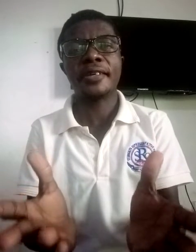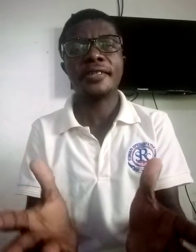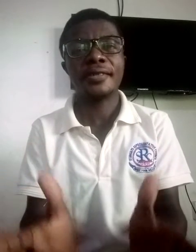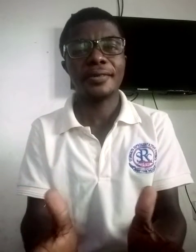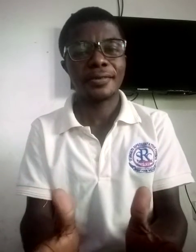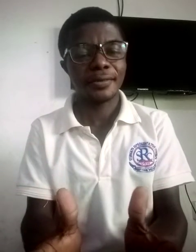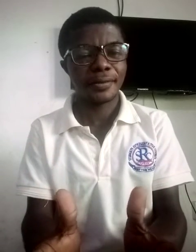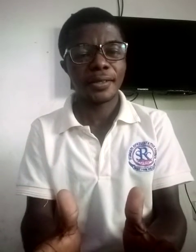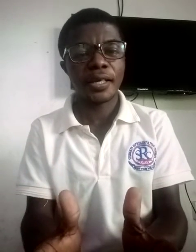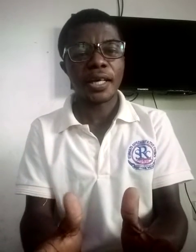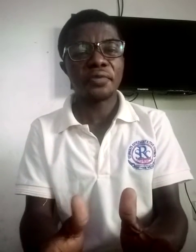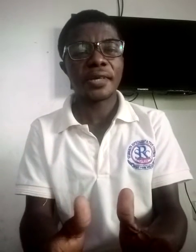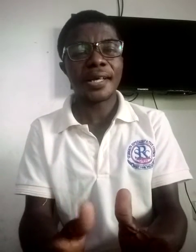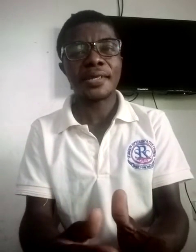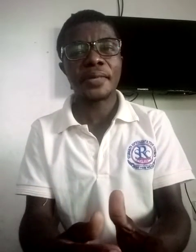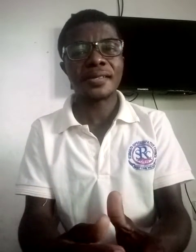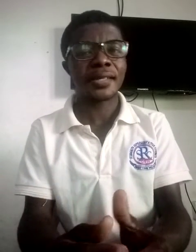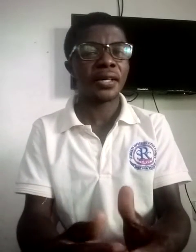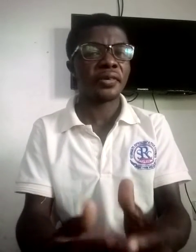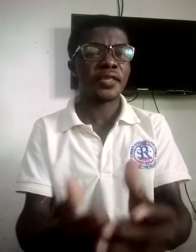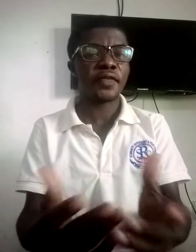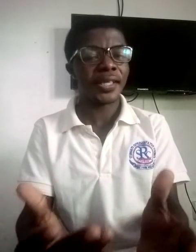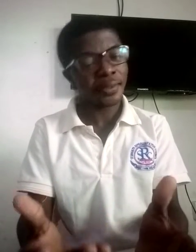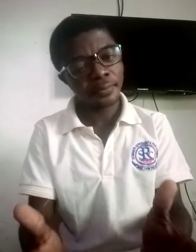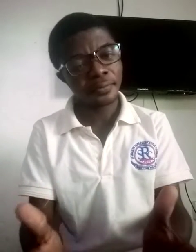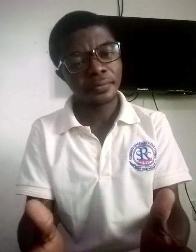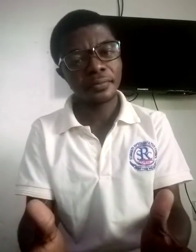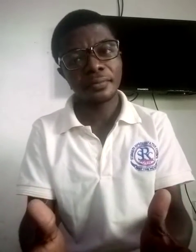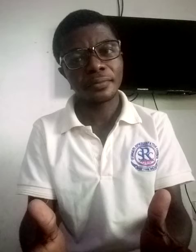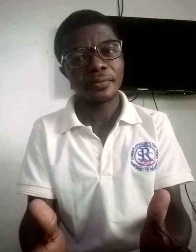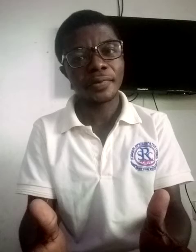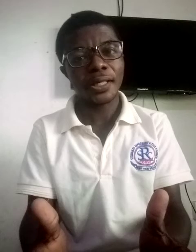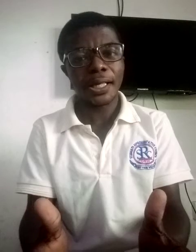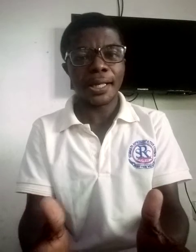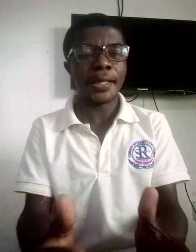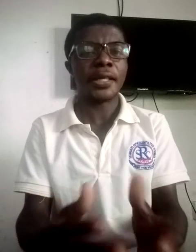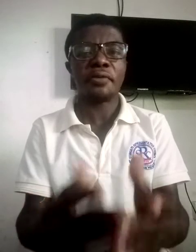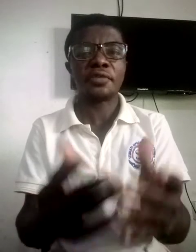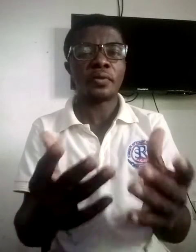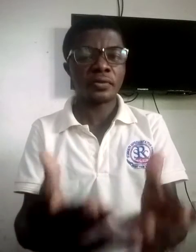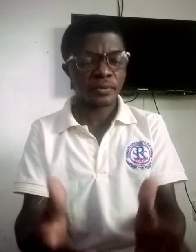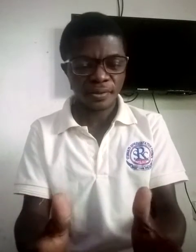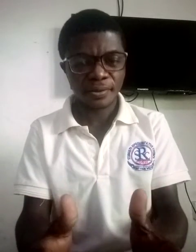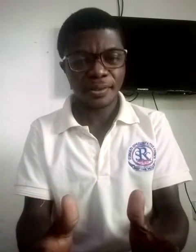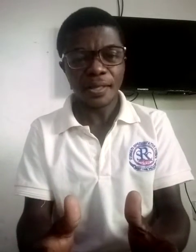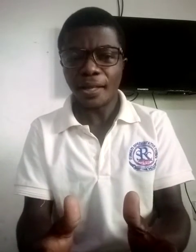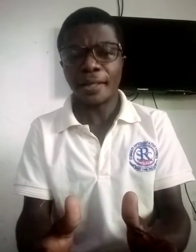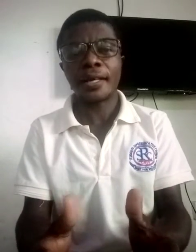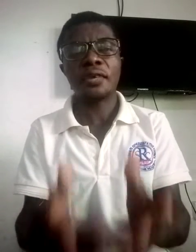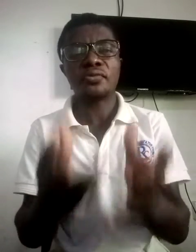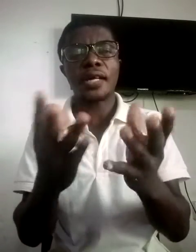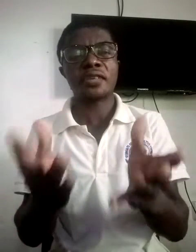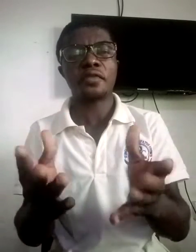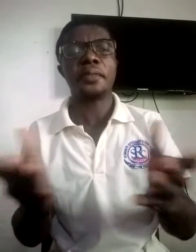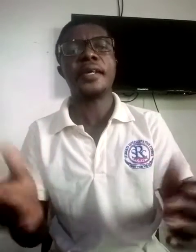language, how to ask the person how he is feeling, and then the response, and then how to ask of the